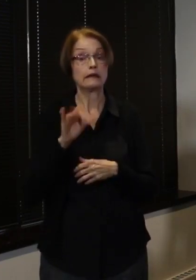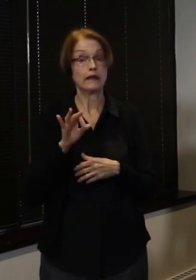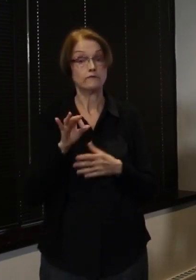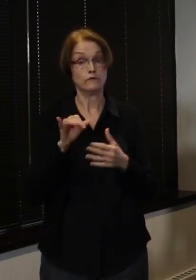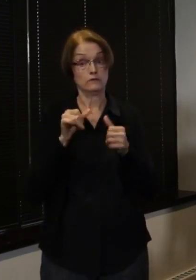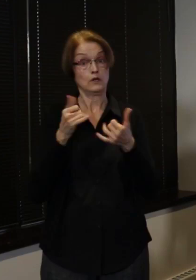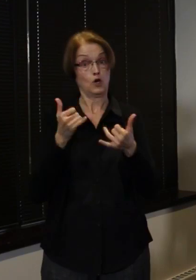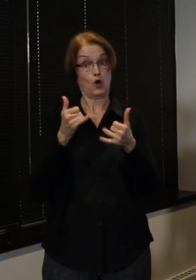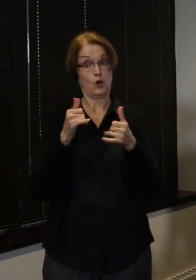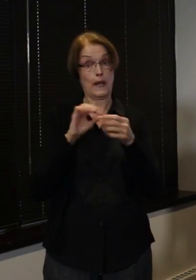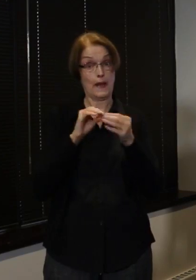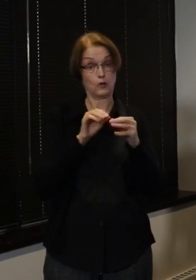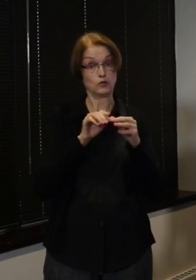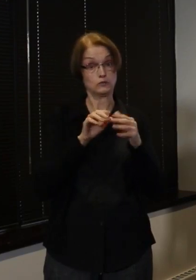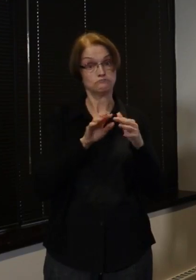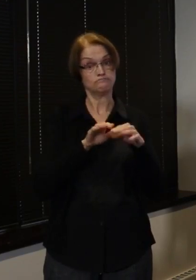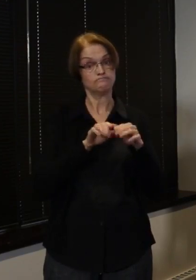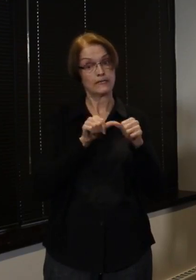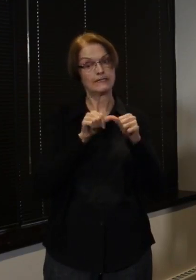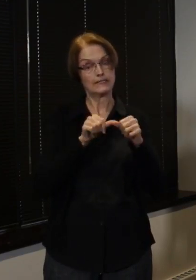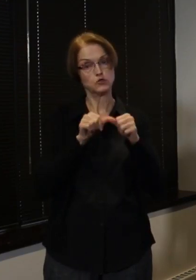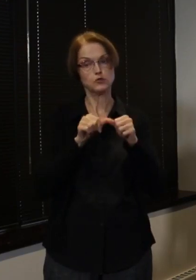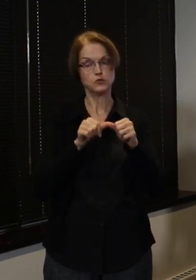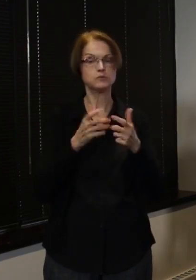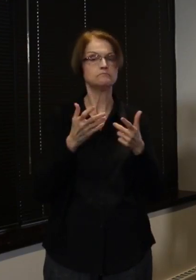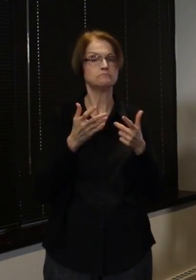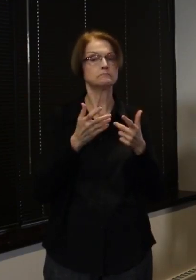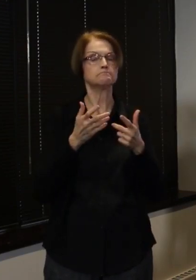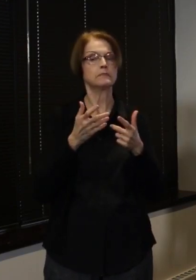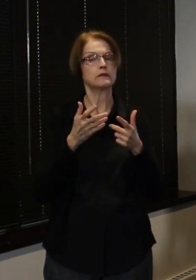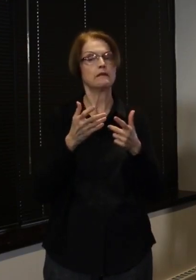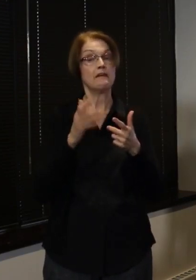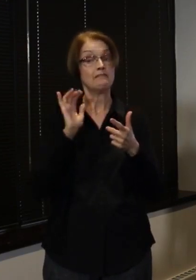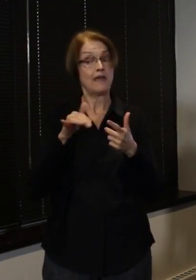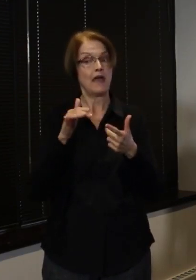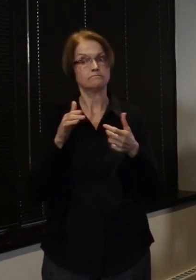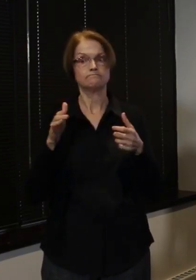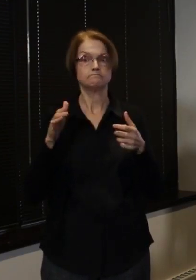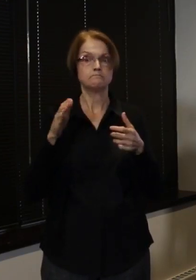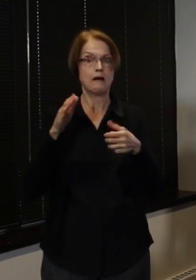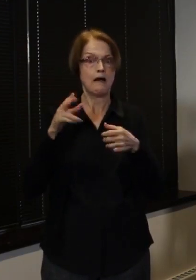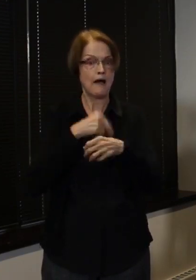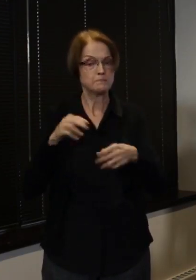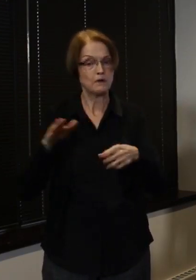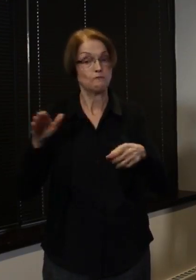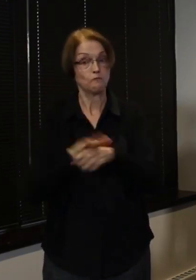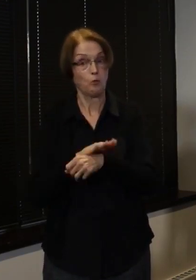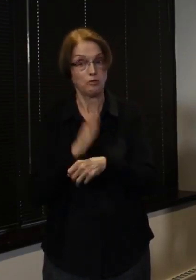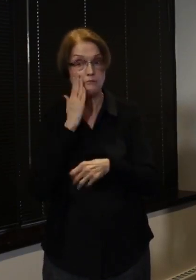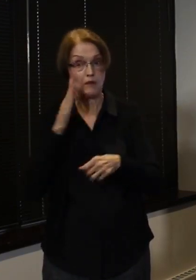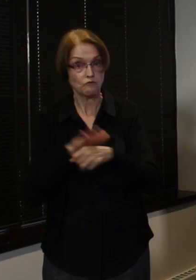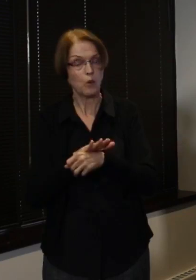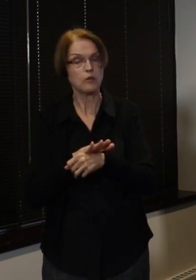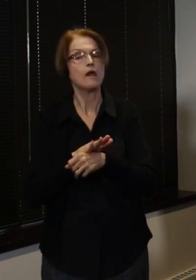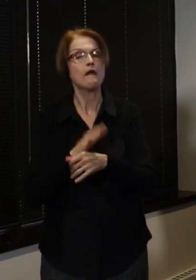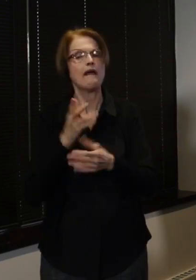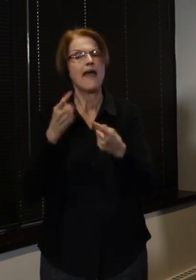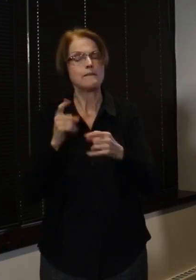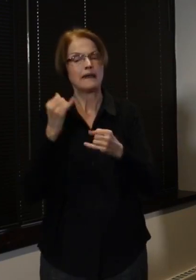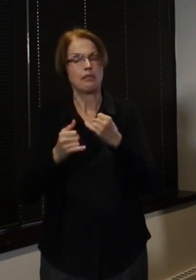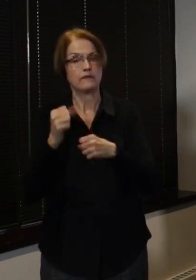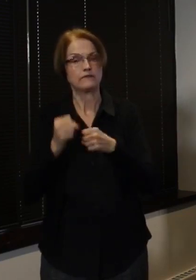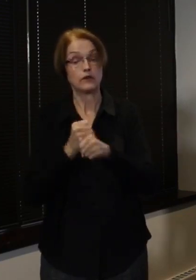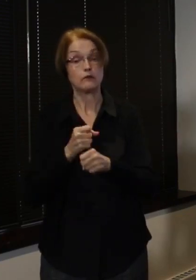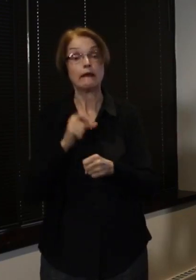then we'll get close to our capacity around the end of the year. Of course, if we interrupt transmission and keep